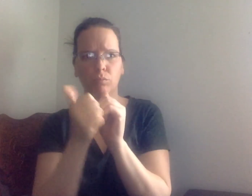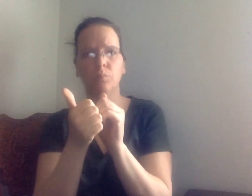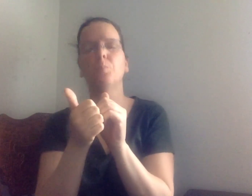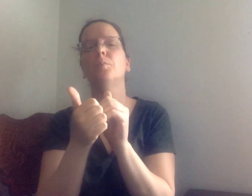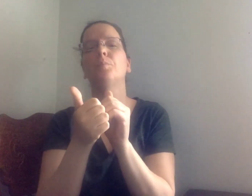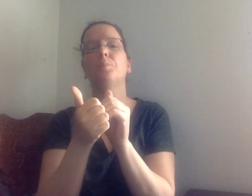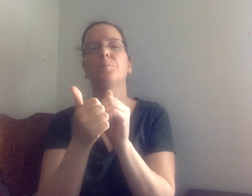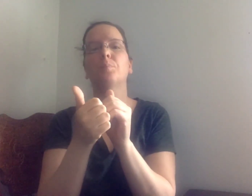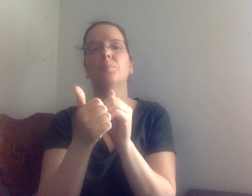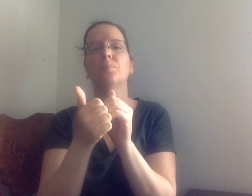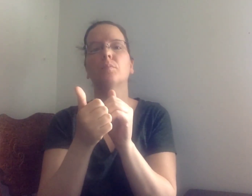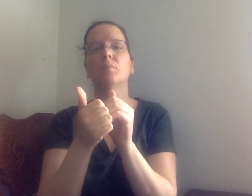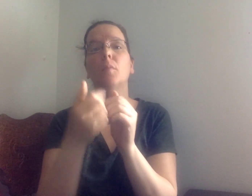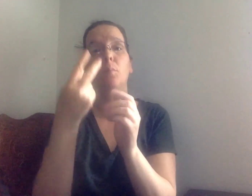ASL uses them by